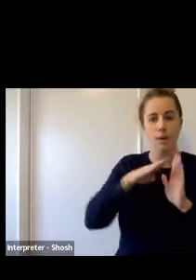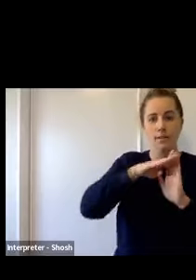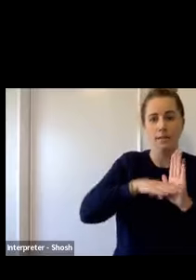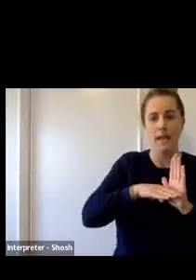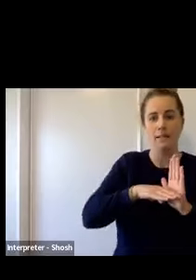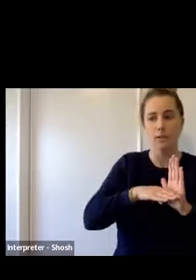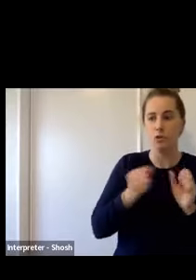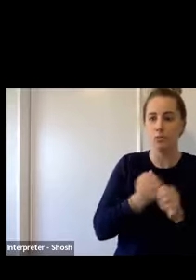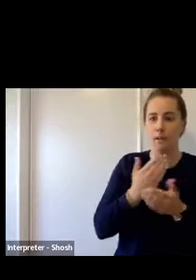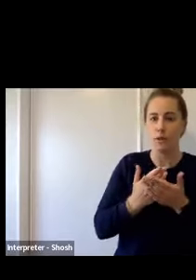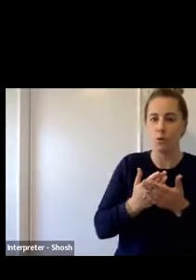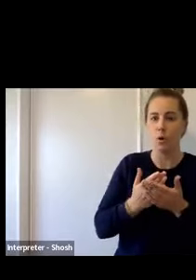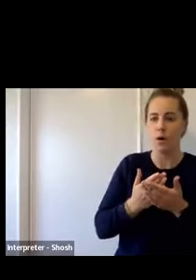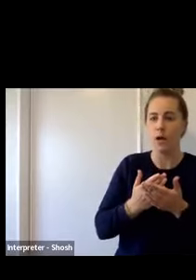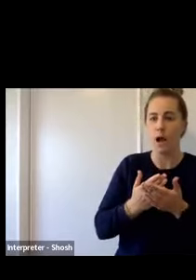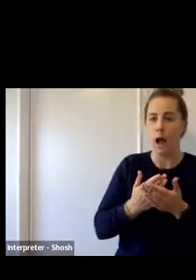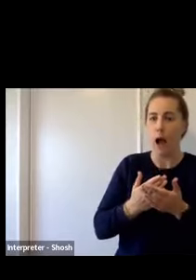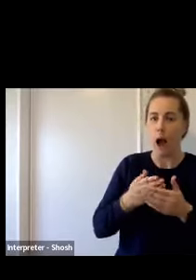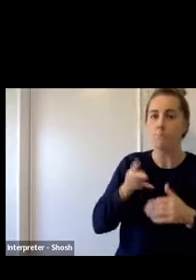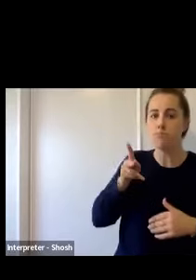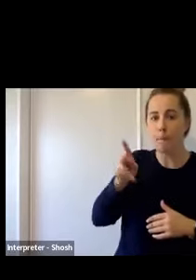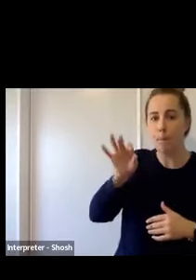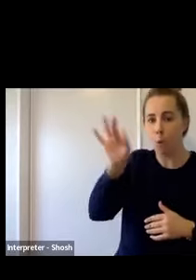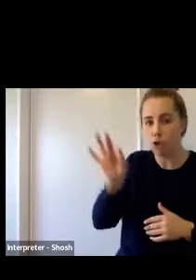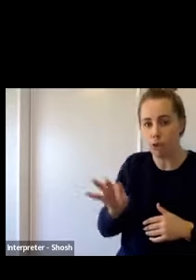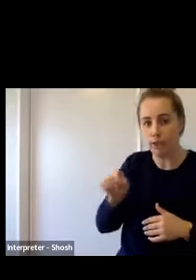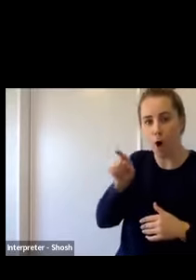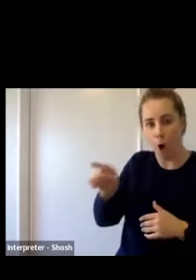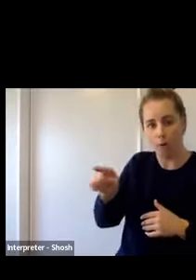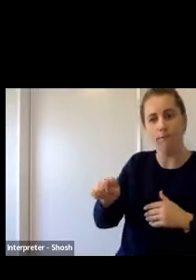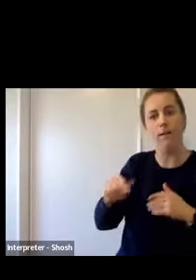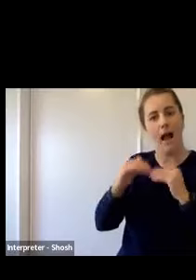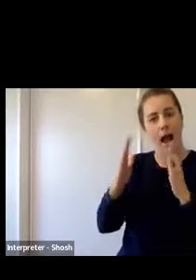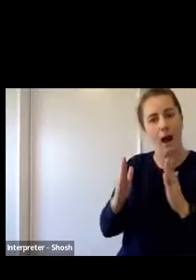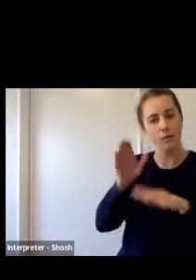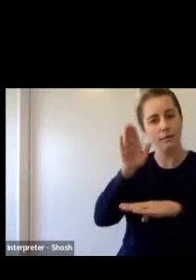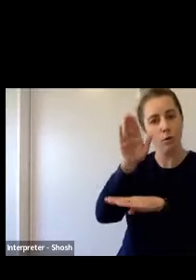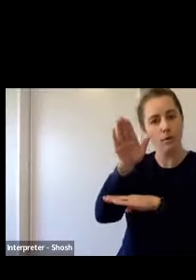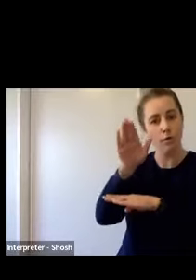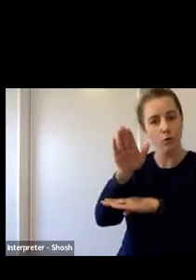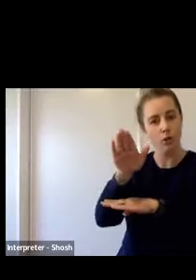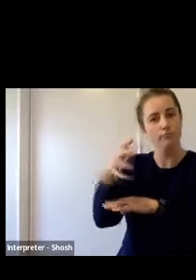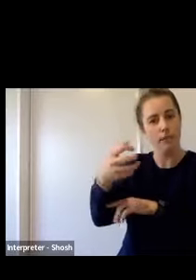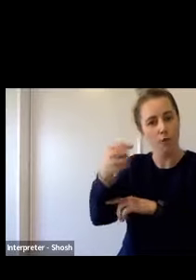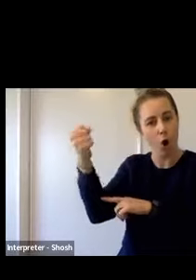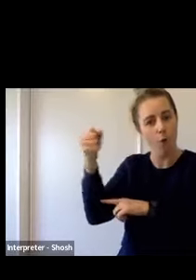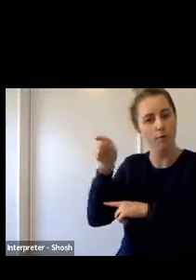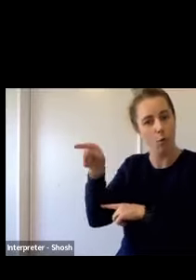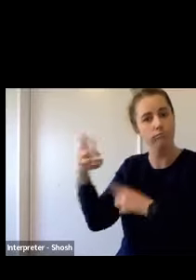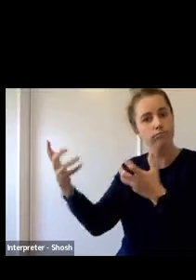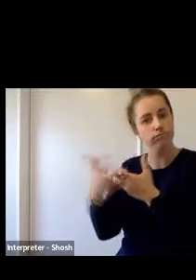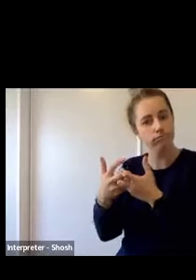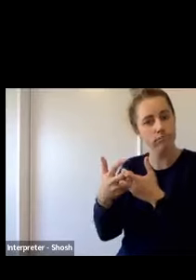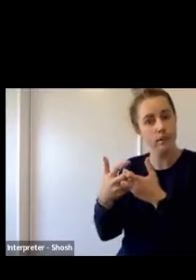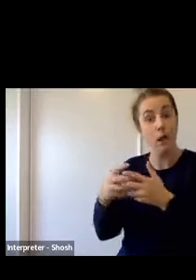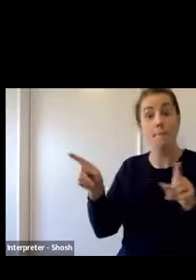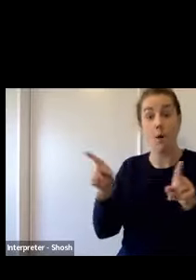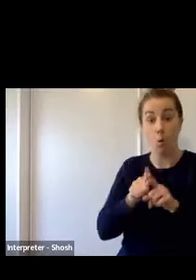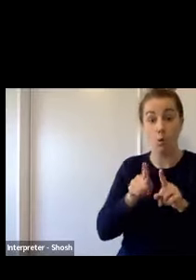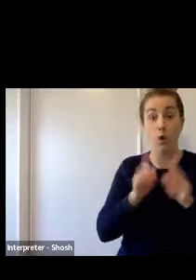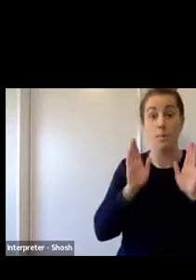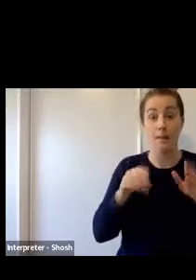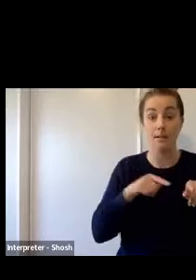proportion of all future builds be fully accessible, as well as having that new housing stock adhere to the universal